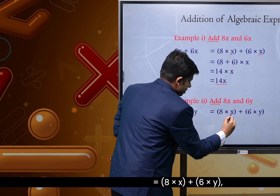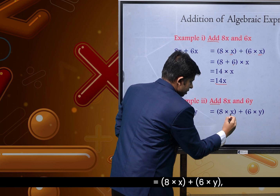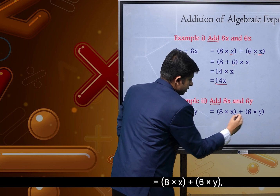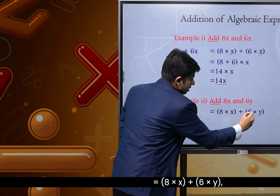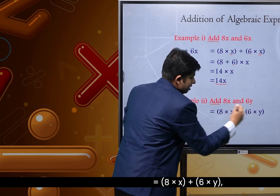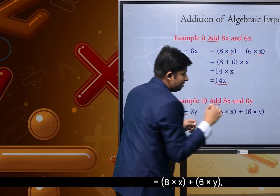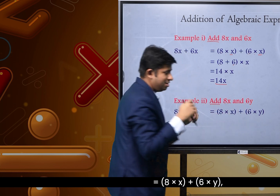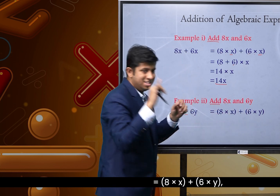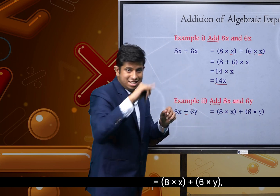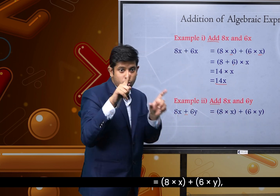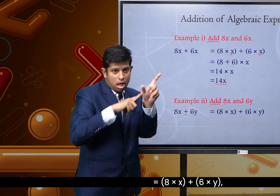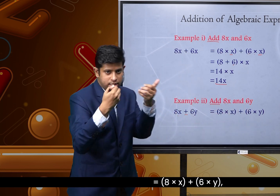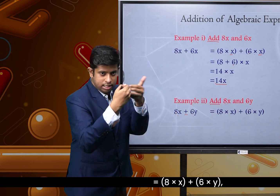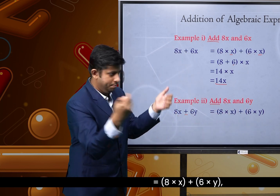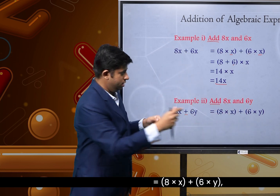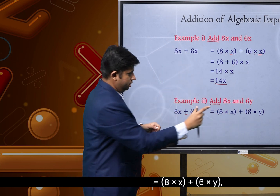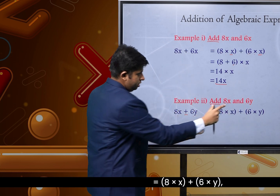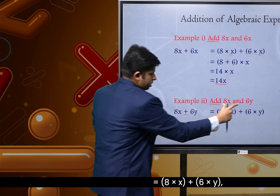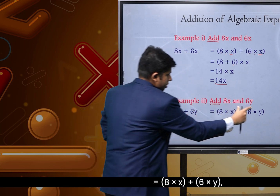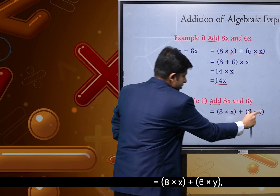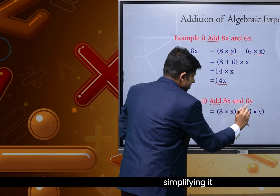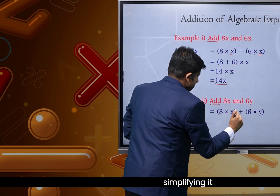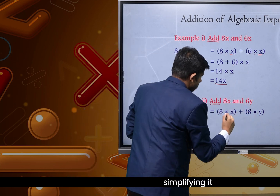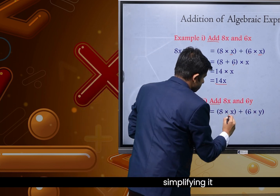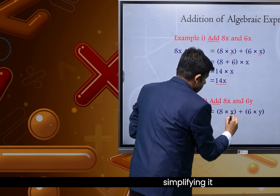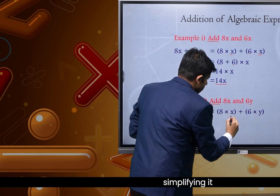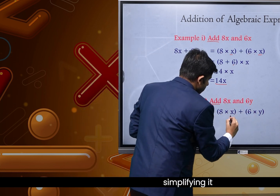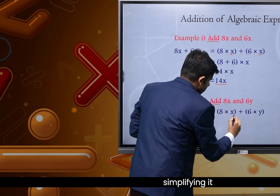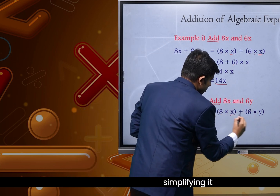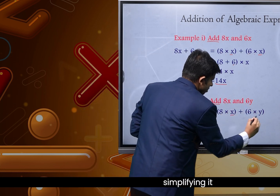8 into x plus 6 into y, simplifying it,